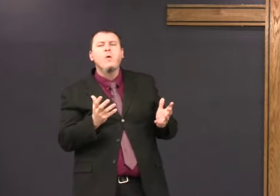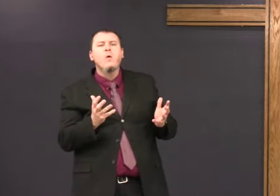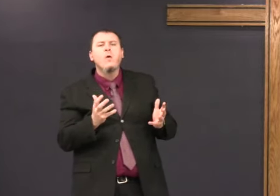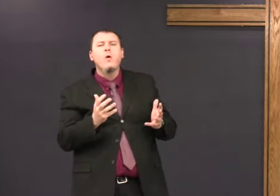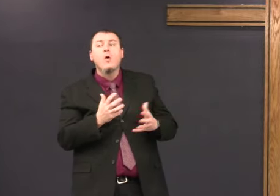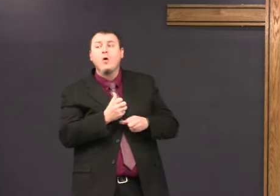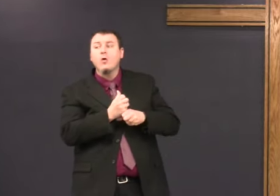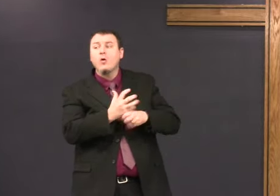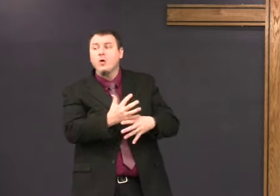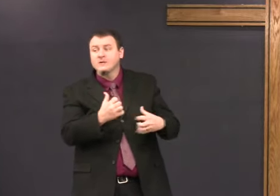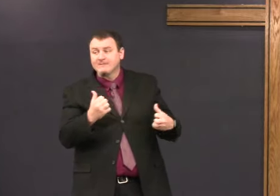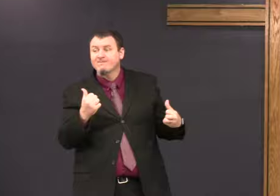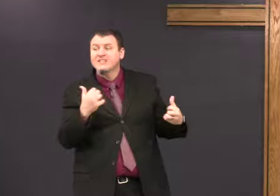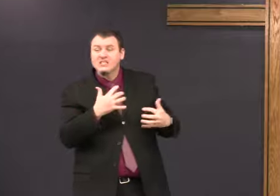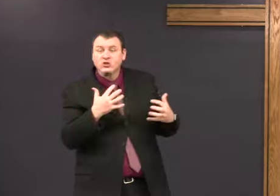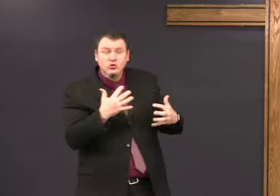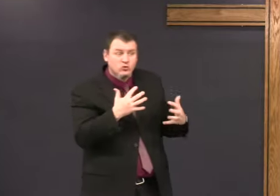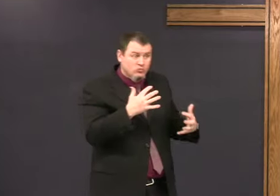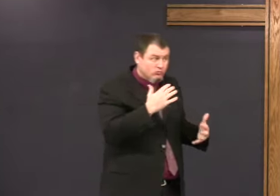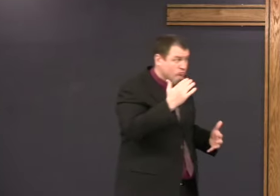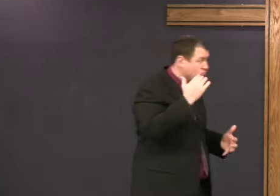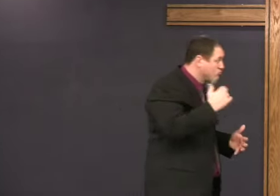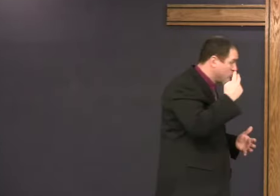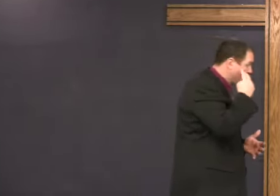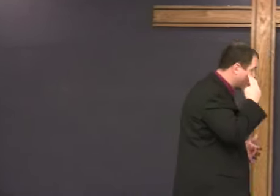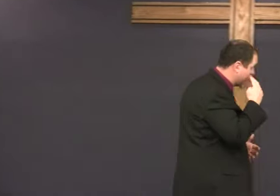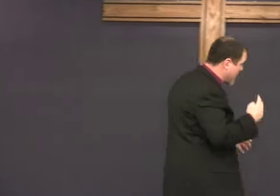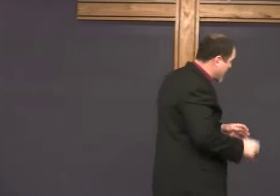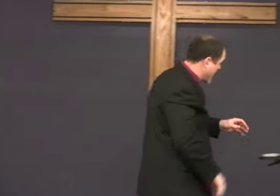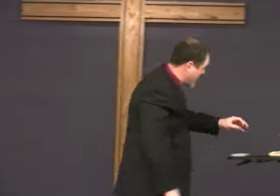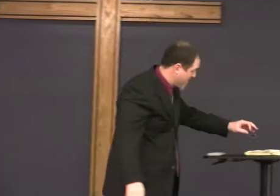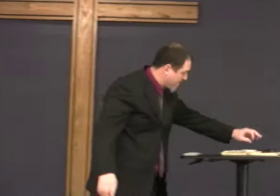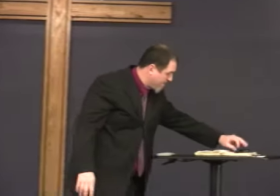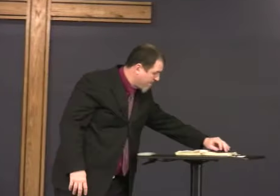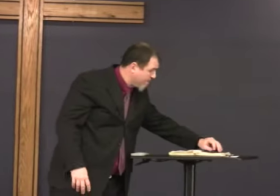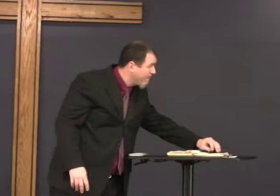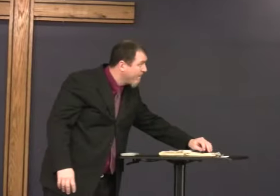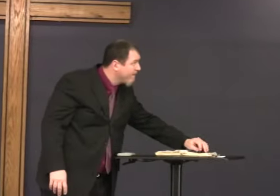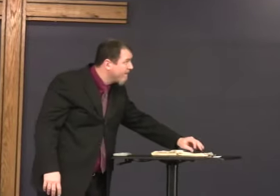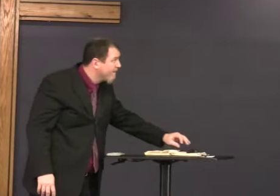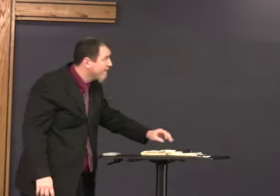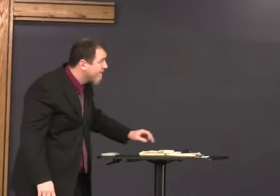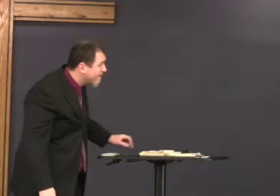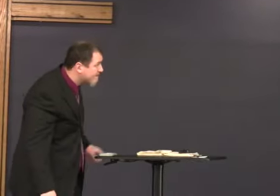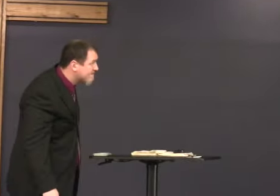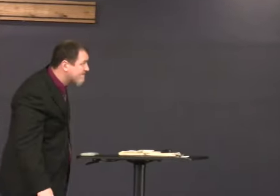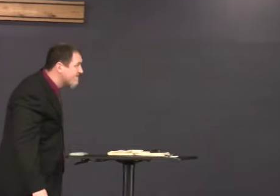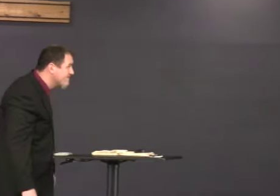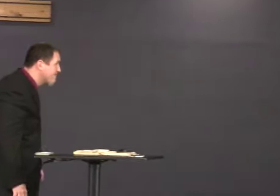Nehemiah's response, and more rumors are spread, which causes fear to